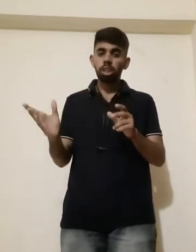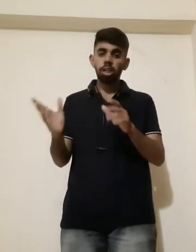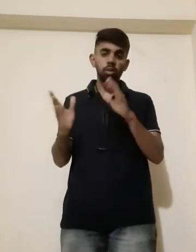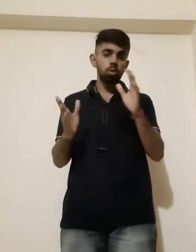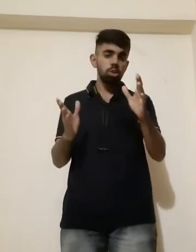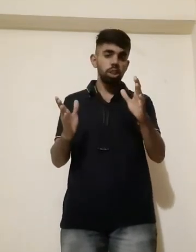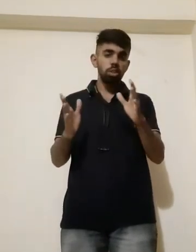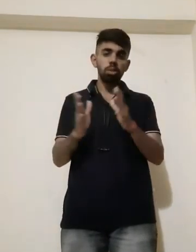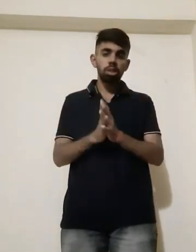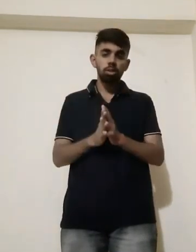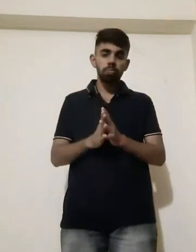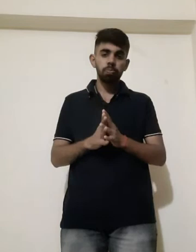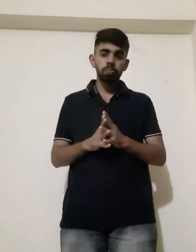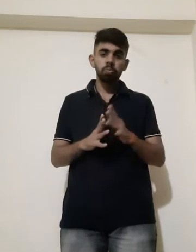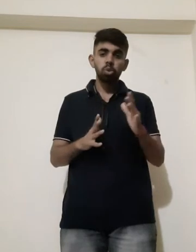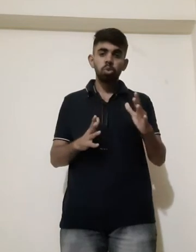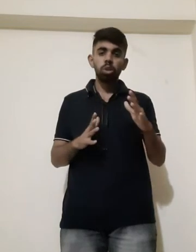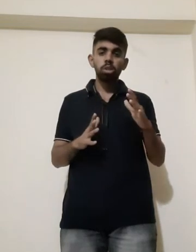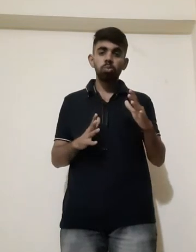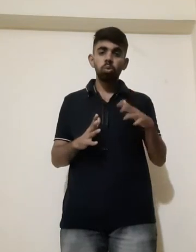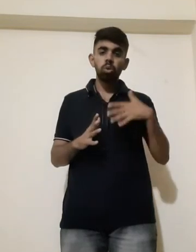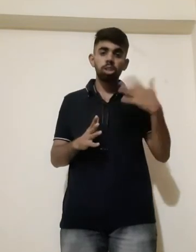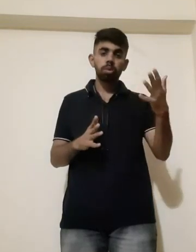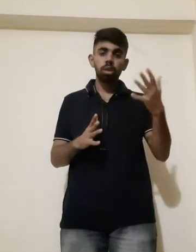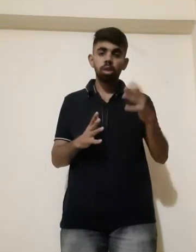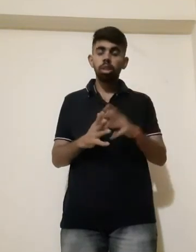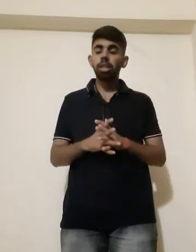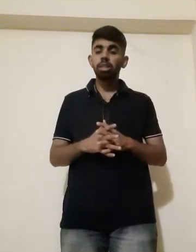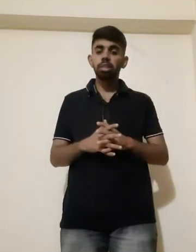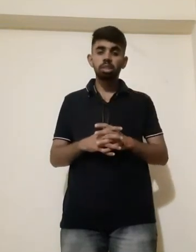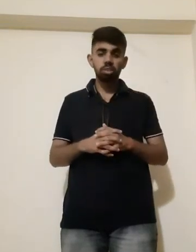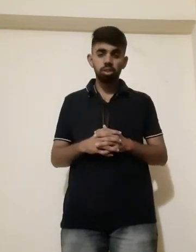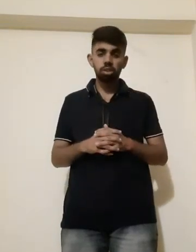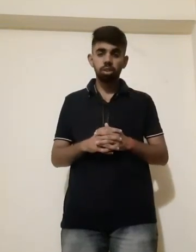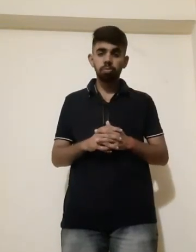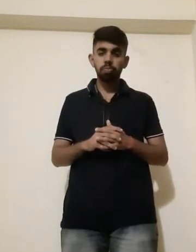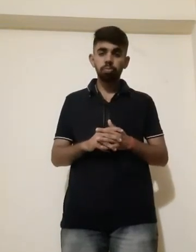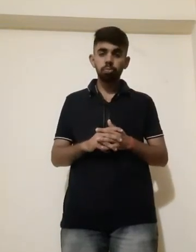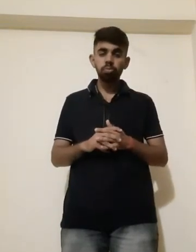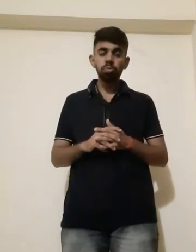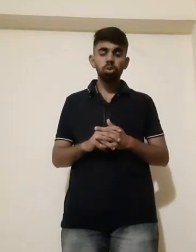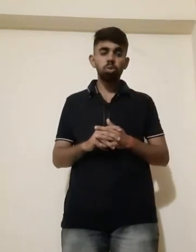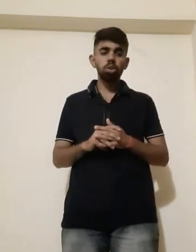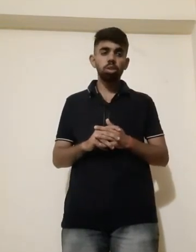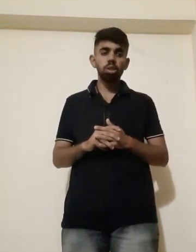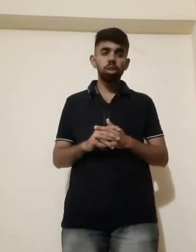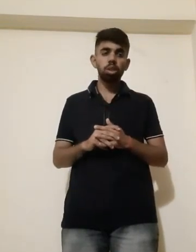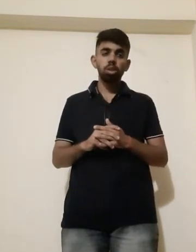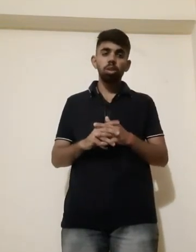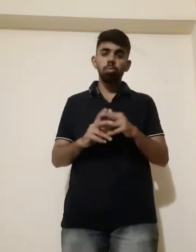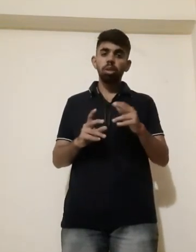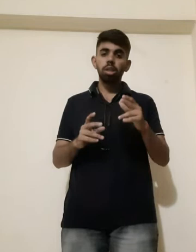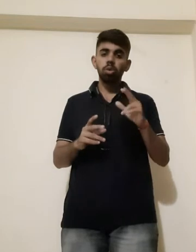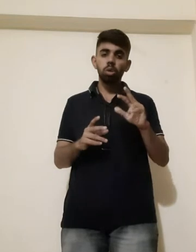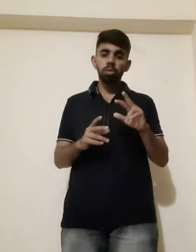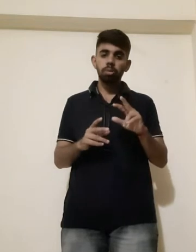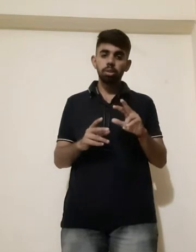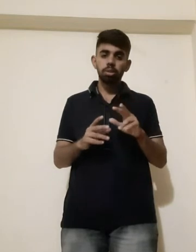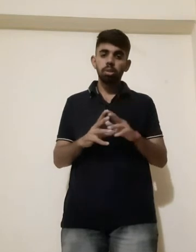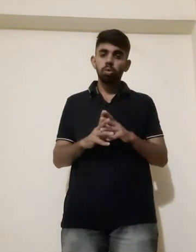static and non-static method. So let us move to next part, that is constructor. So constructor mainly two types we